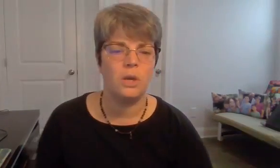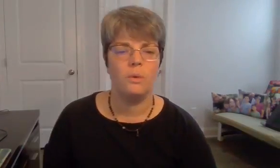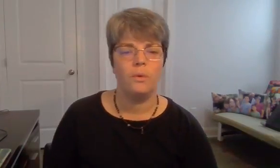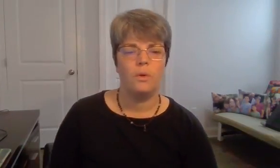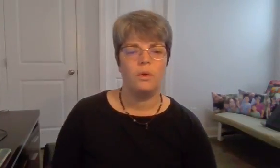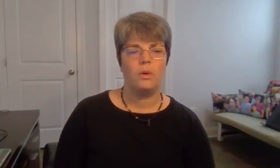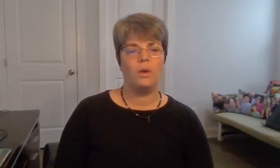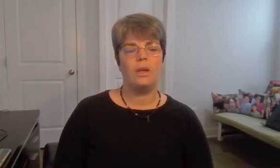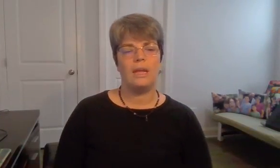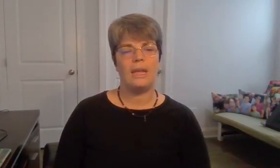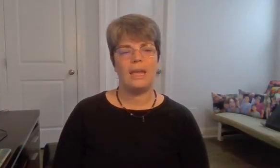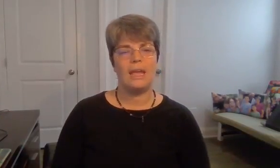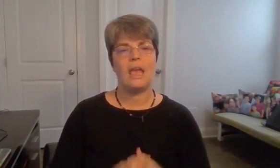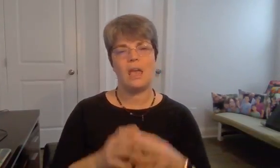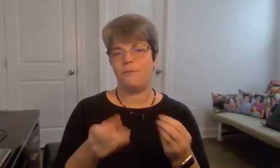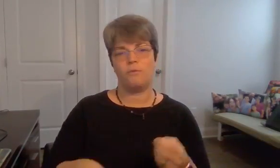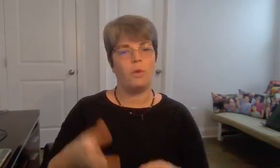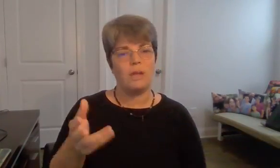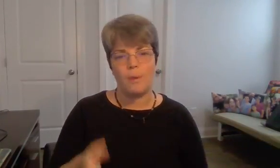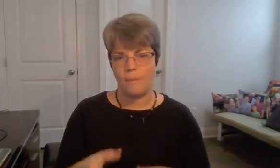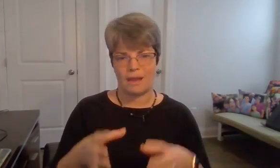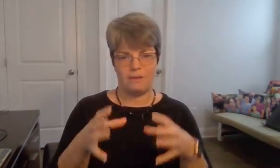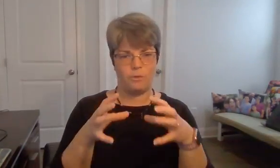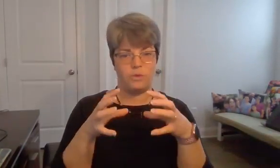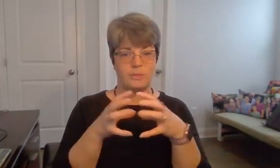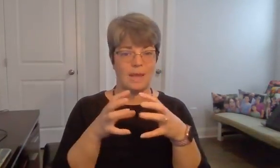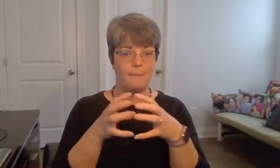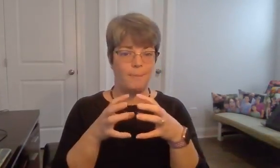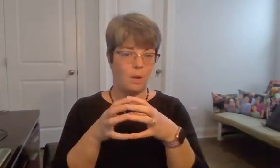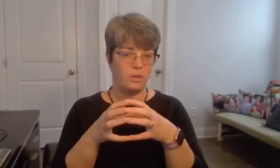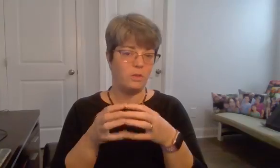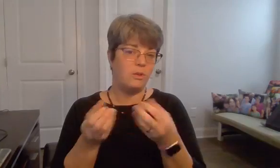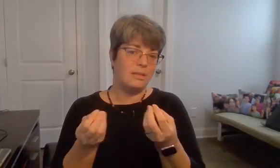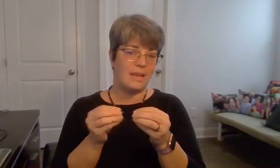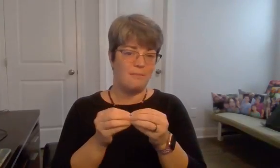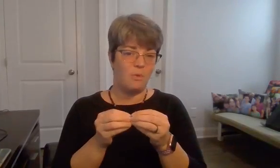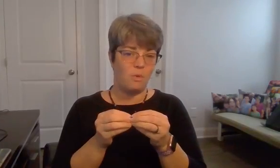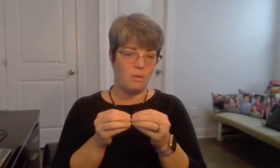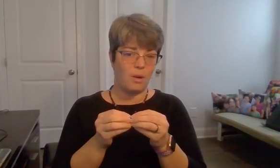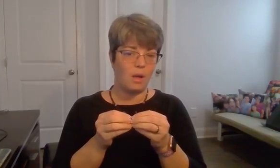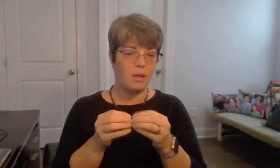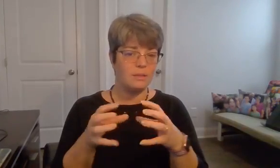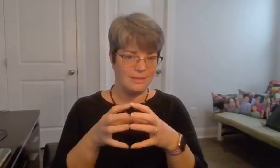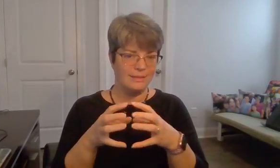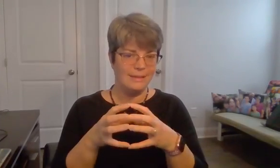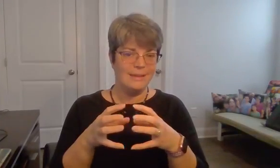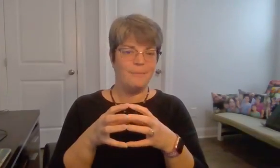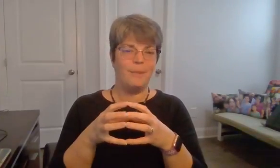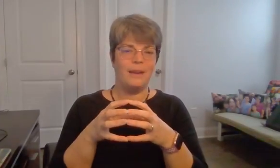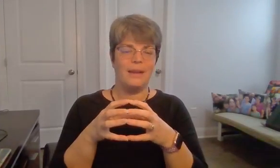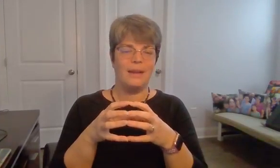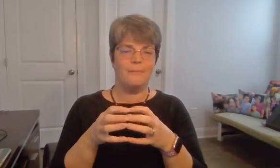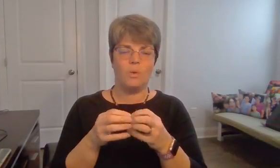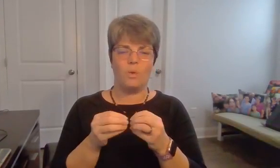So if you're rolling a ball back and forth, you sign ball. You could sign more balls, but